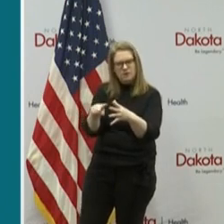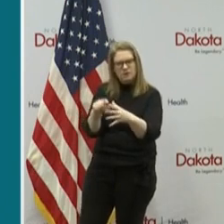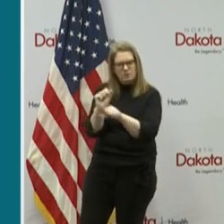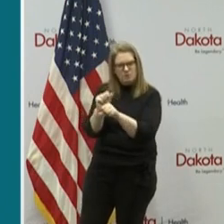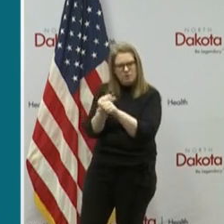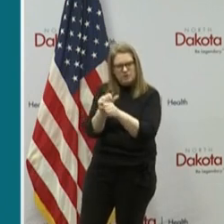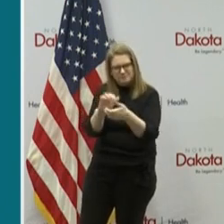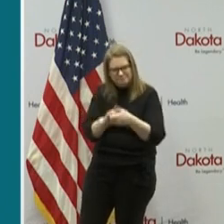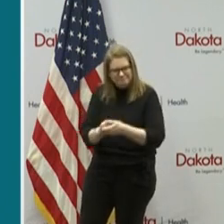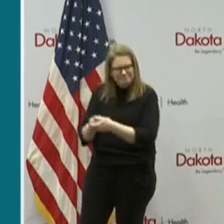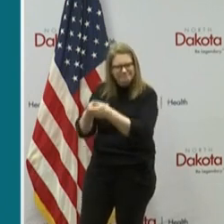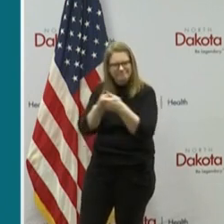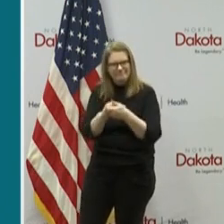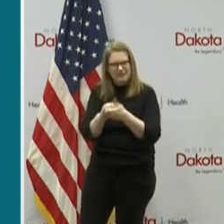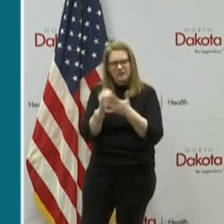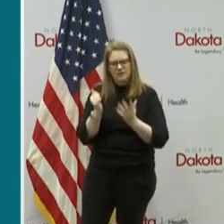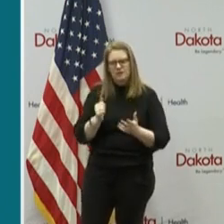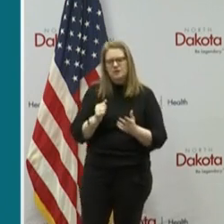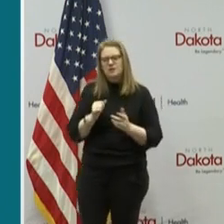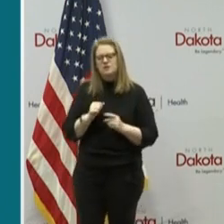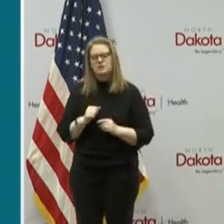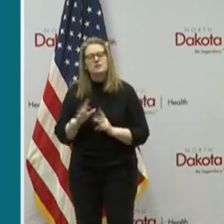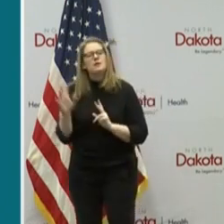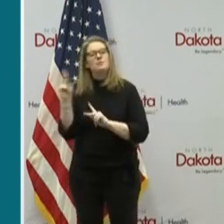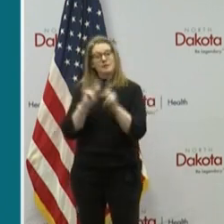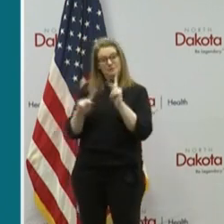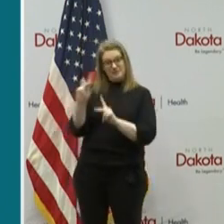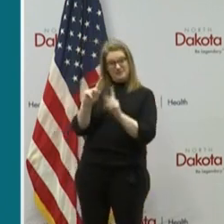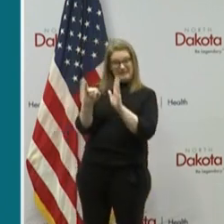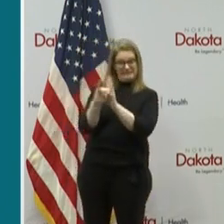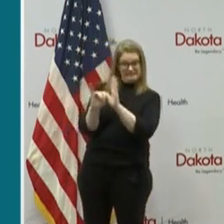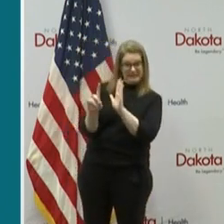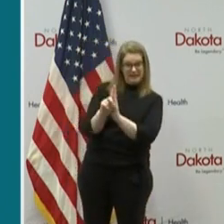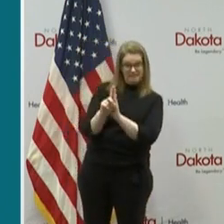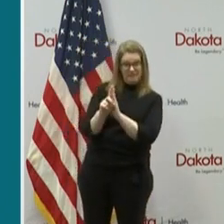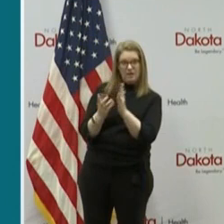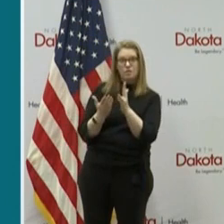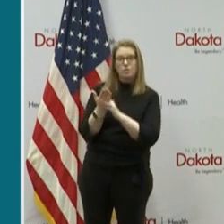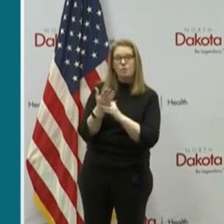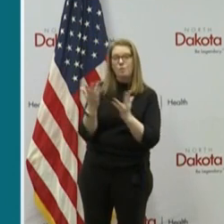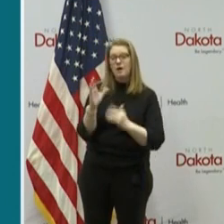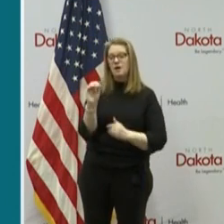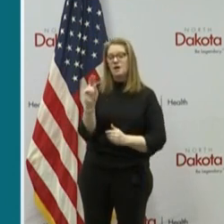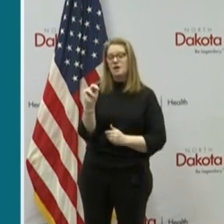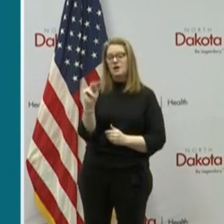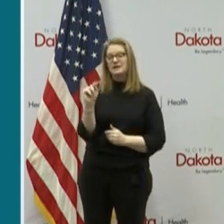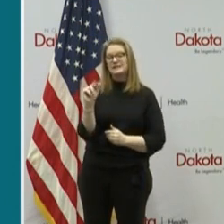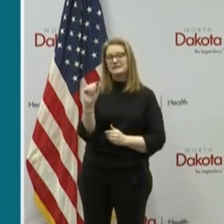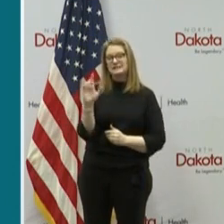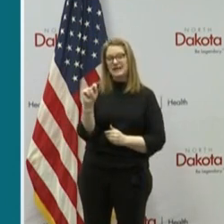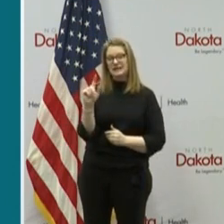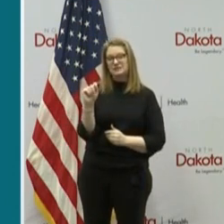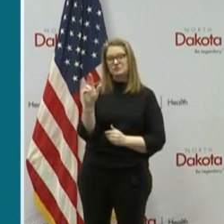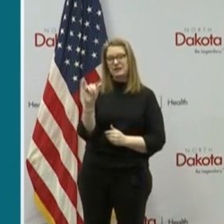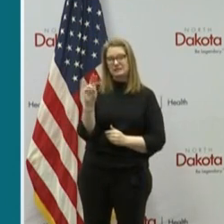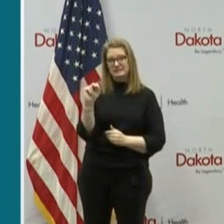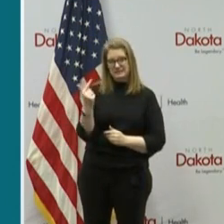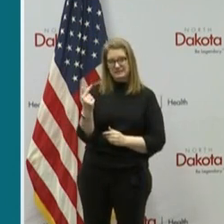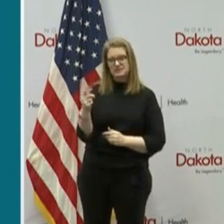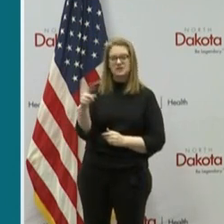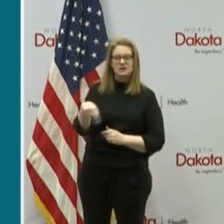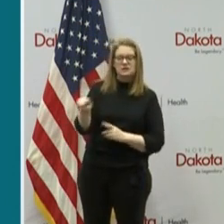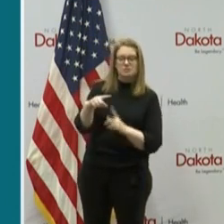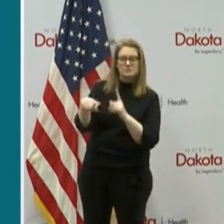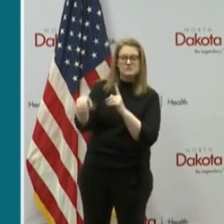this numbers, is people we had identified through contact tracing that had been exposed to someone was positive.